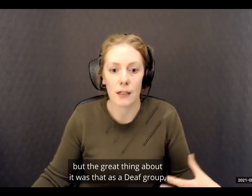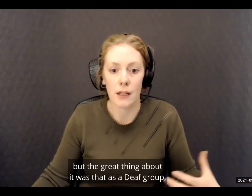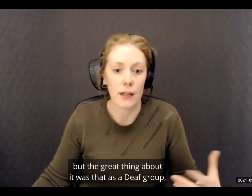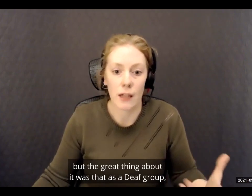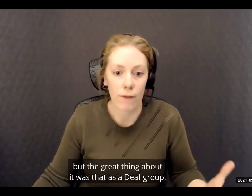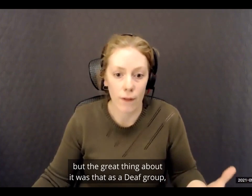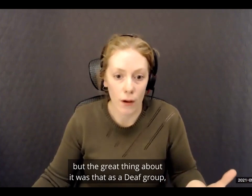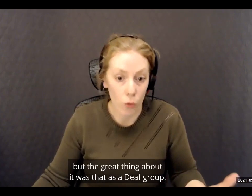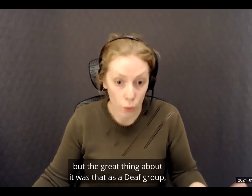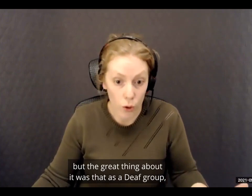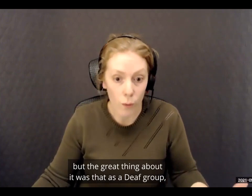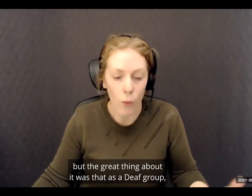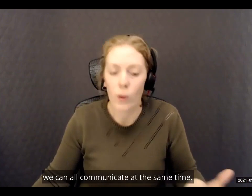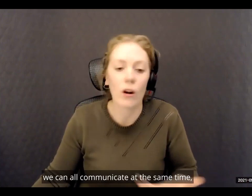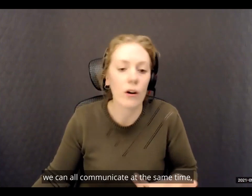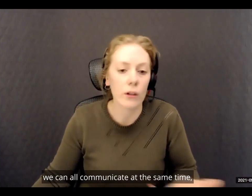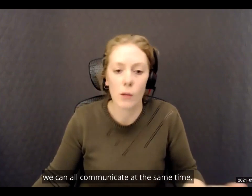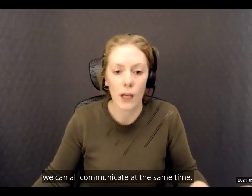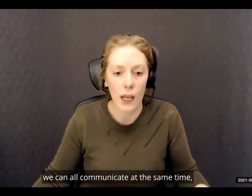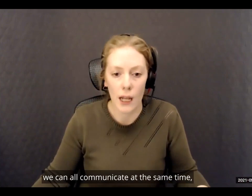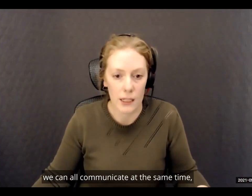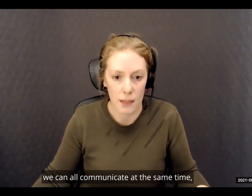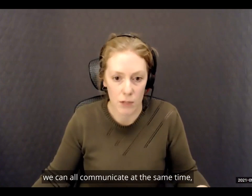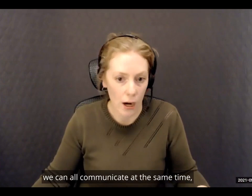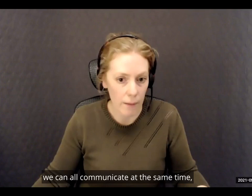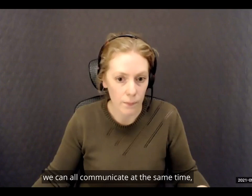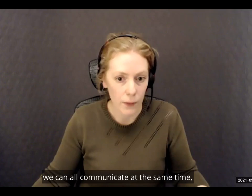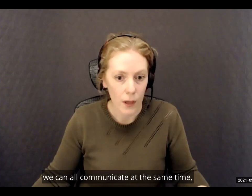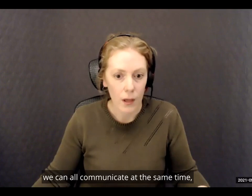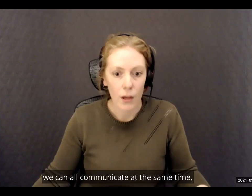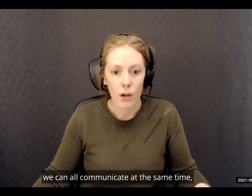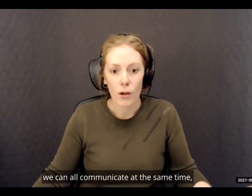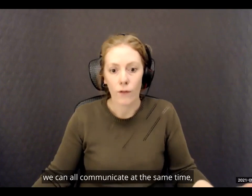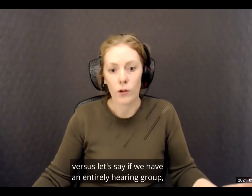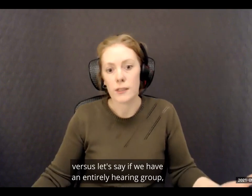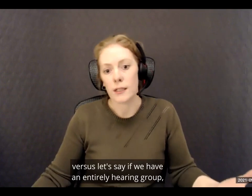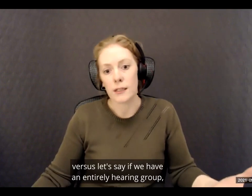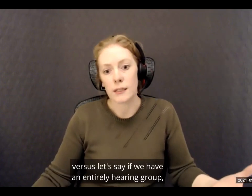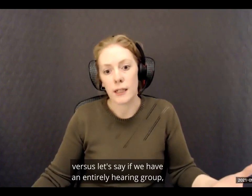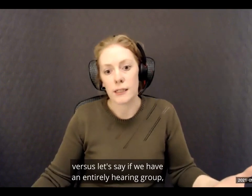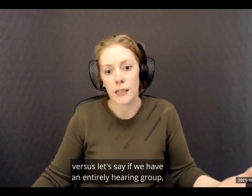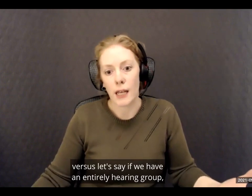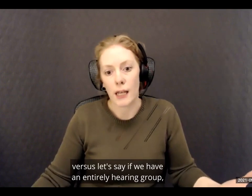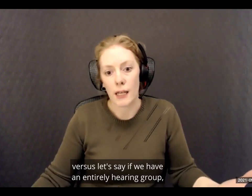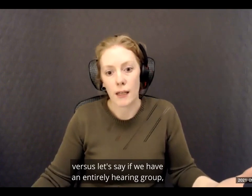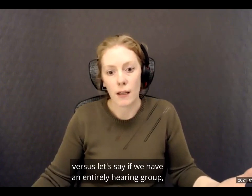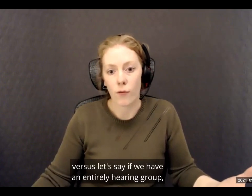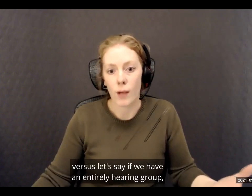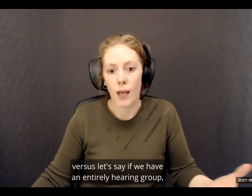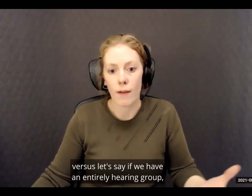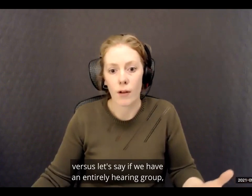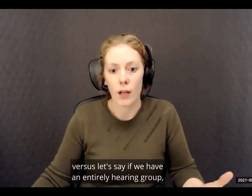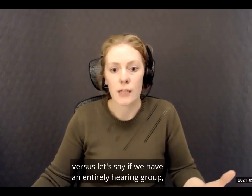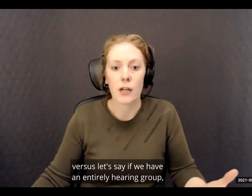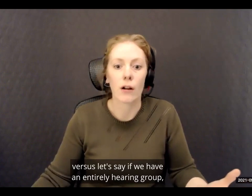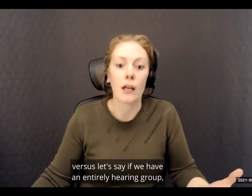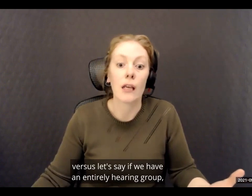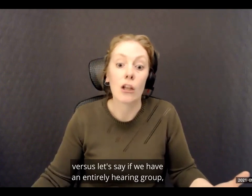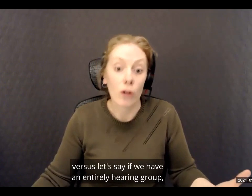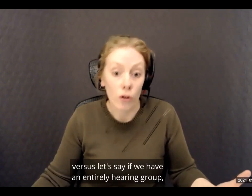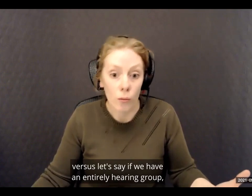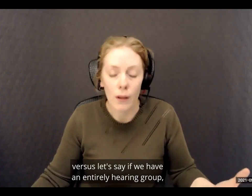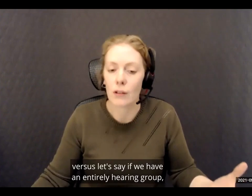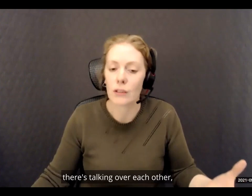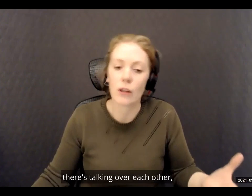as a deaf group, we can all communicate at the same time. Versus, let's say, if we have an